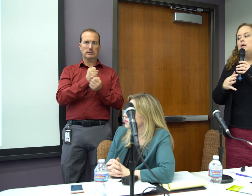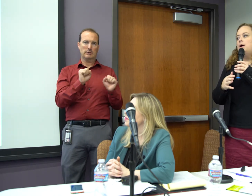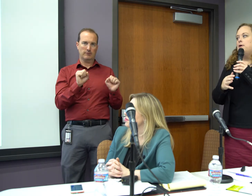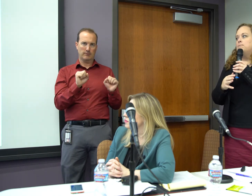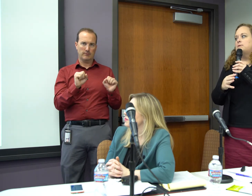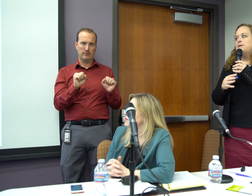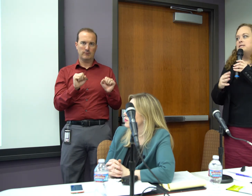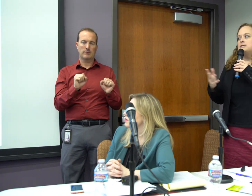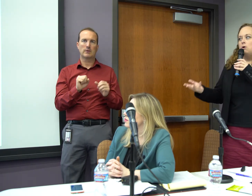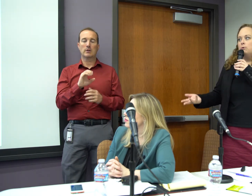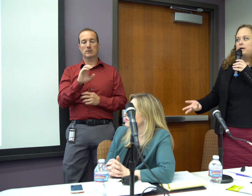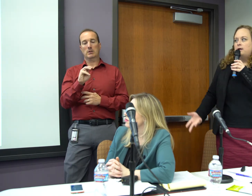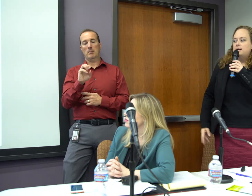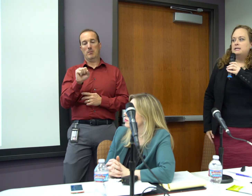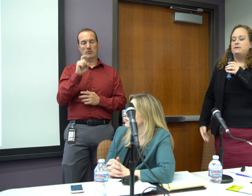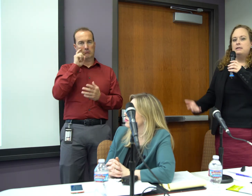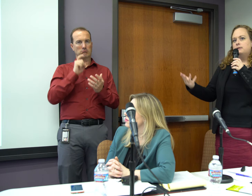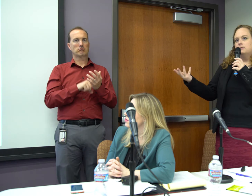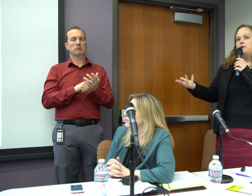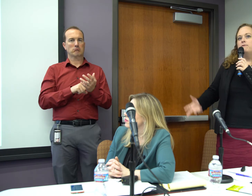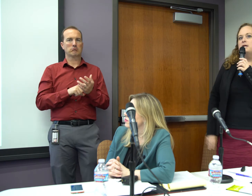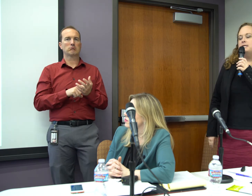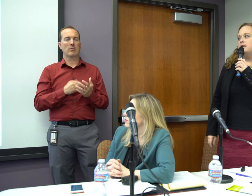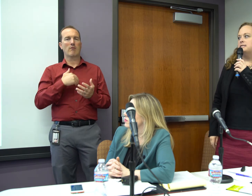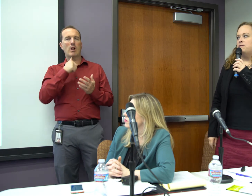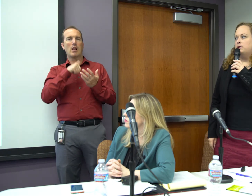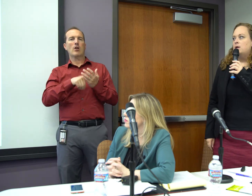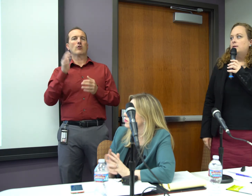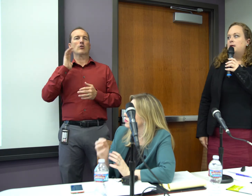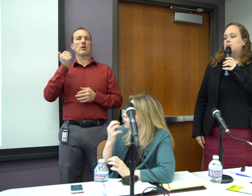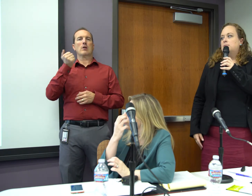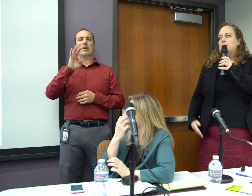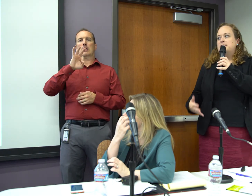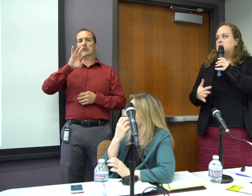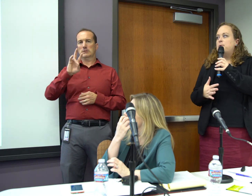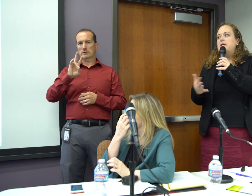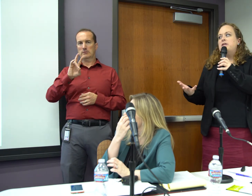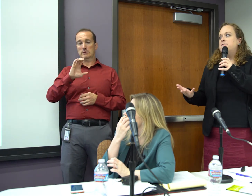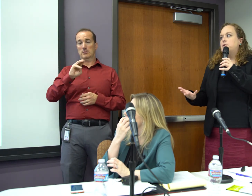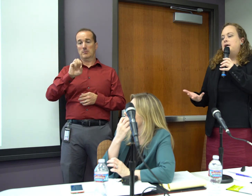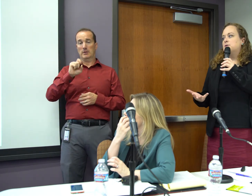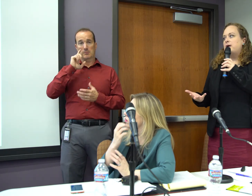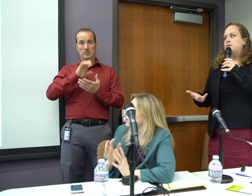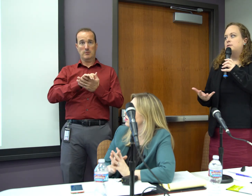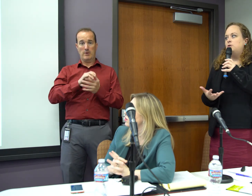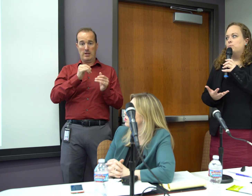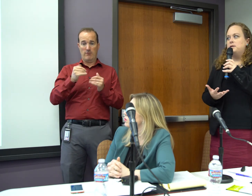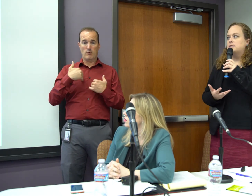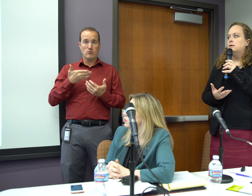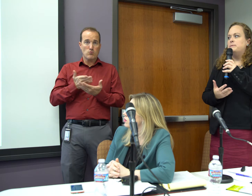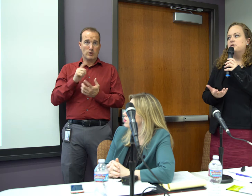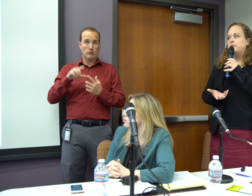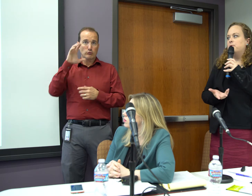safety. CMS has long recognized, even when there's a letter from 1997, that CMS says, we believe an individual has the right to